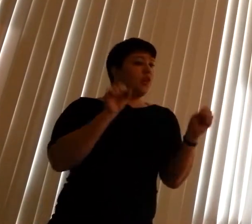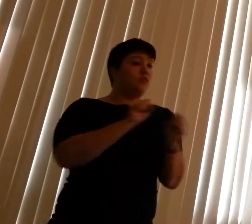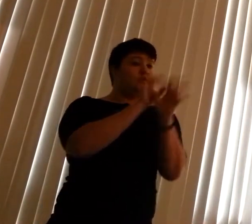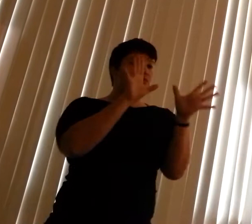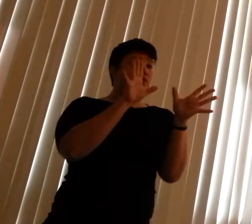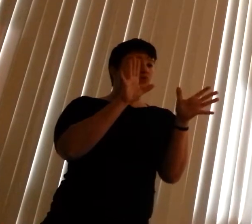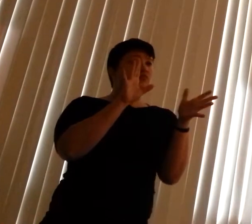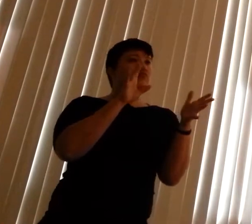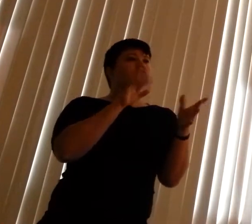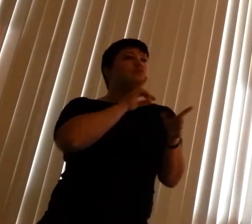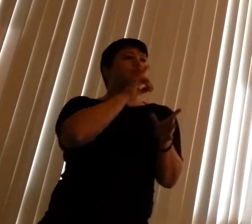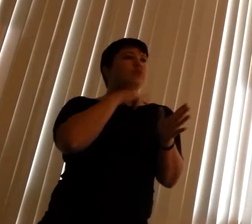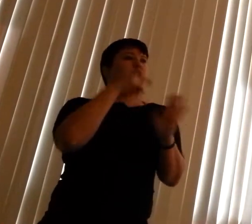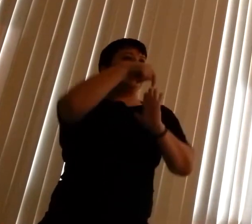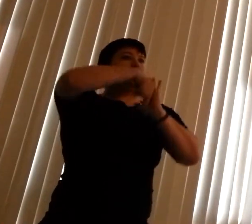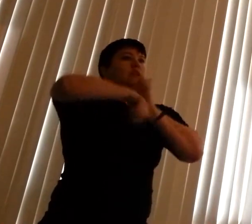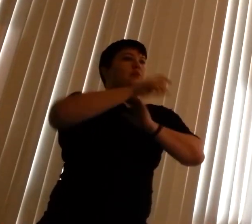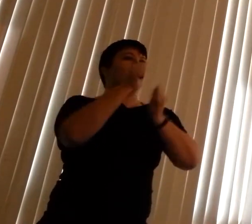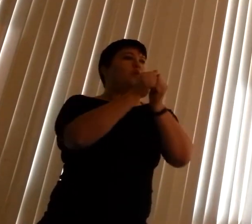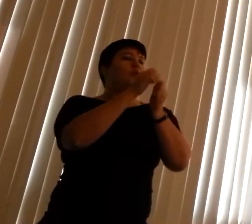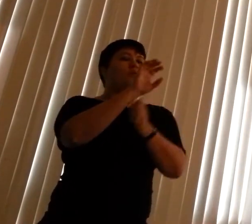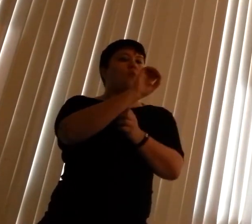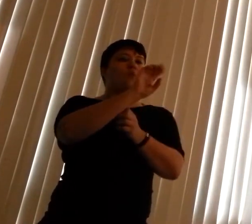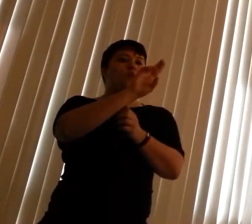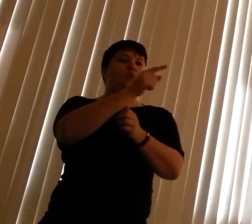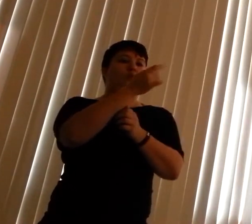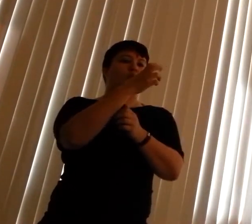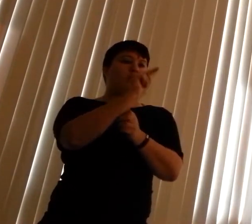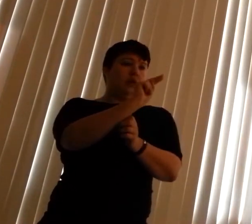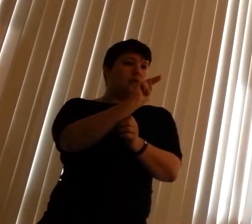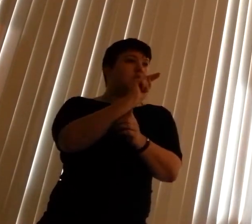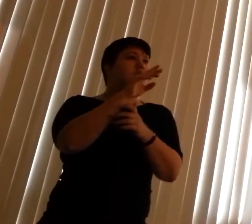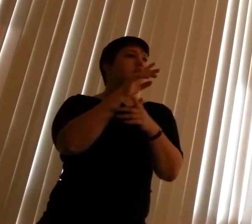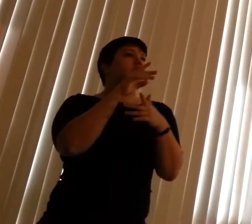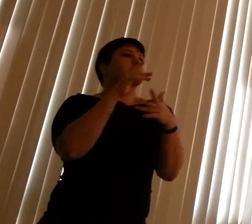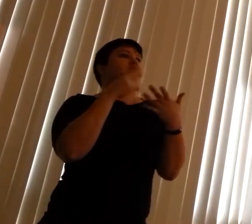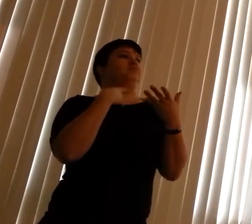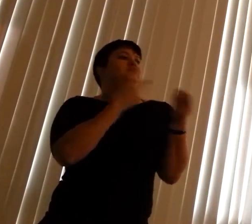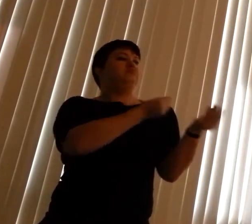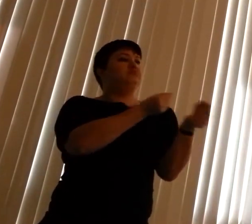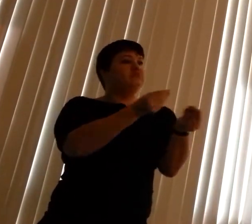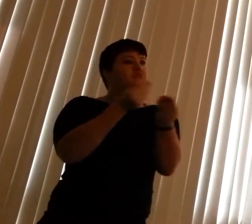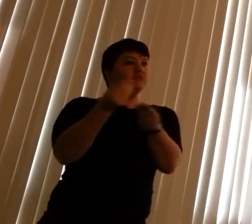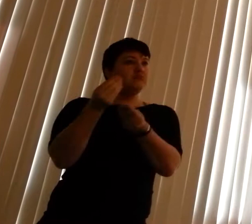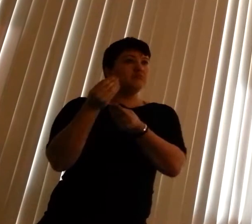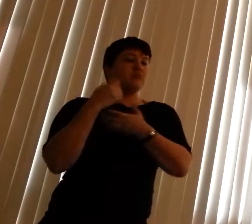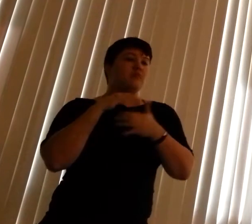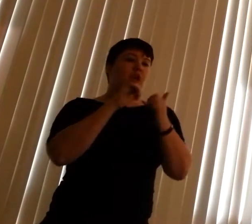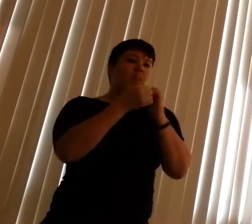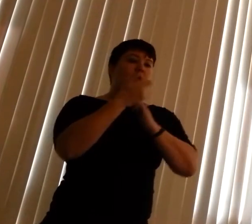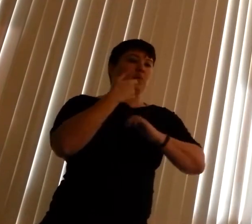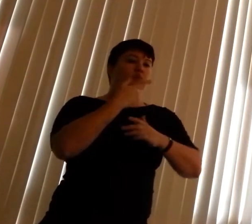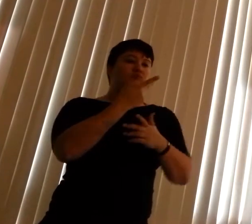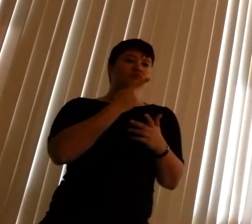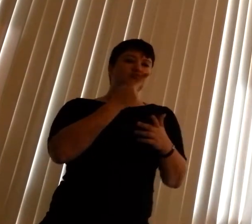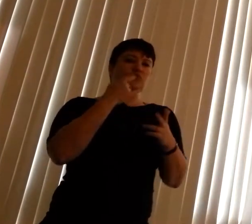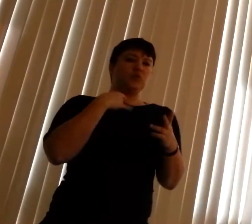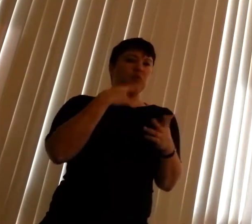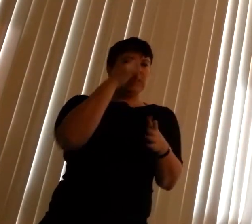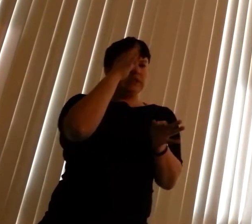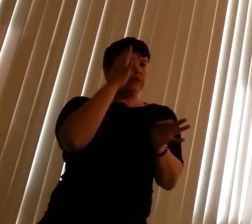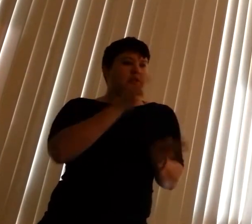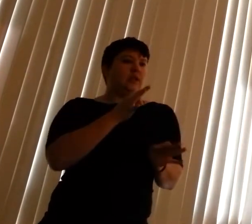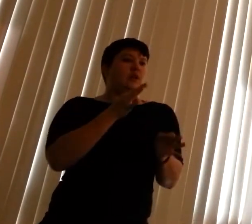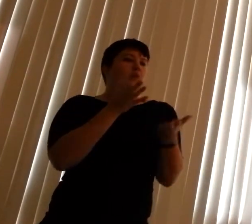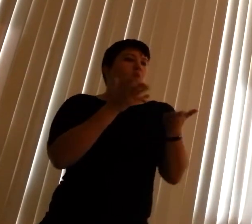And assuming that we value consistency in our thinking, how we come down on abstract cases like this